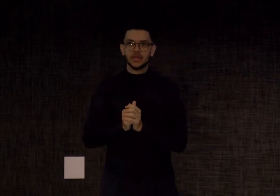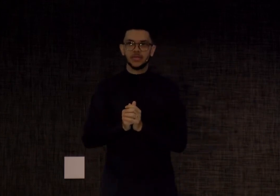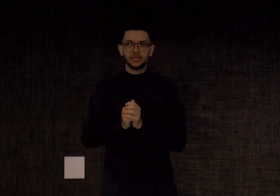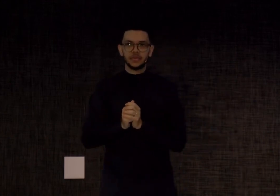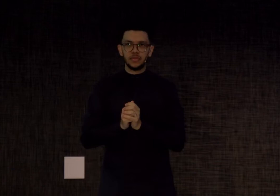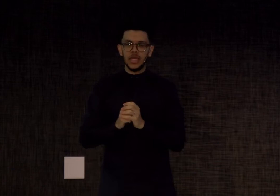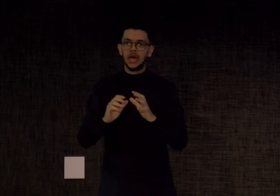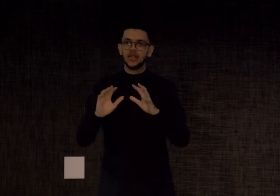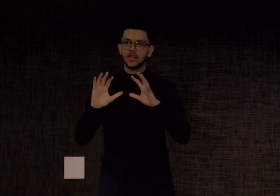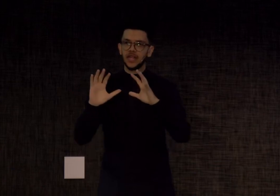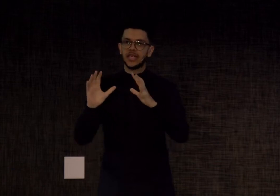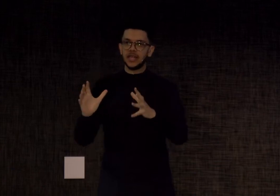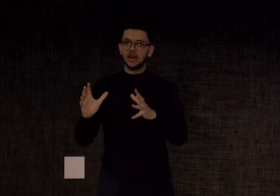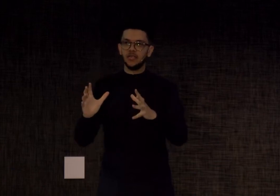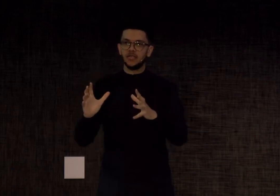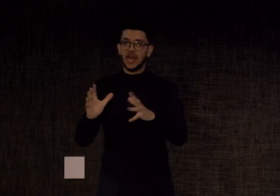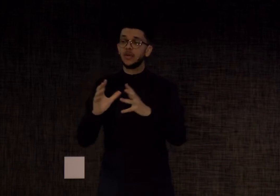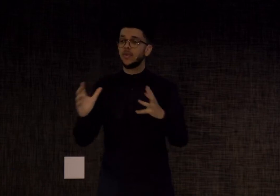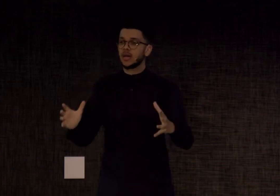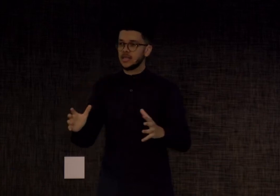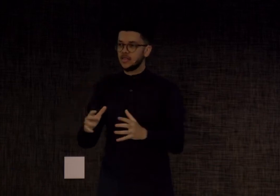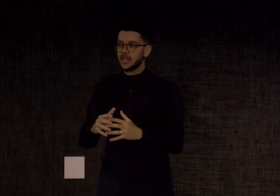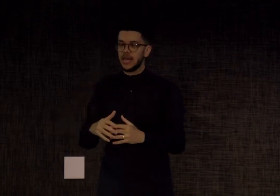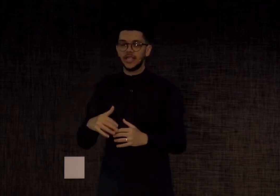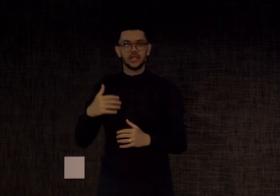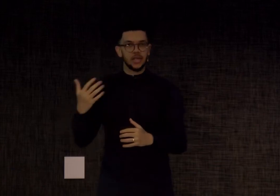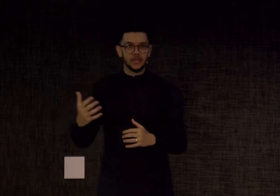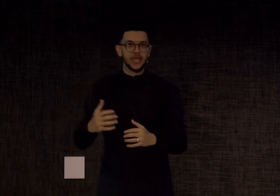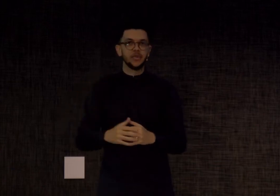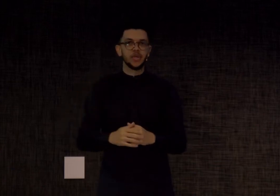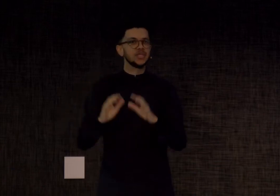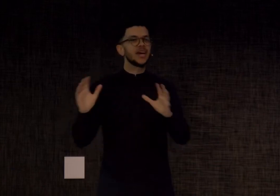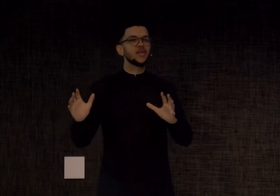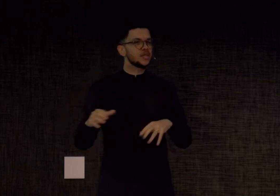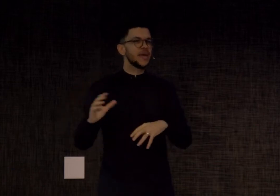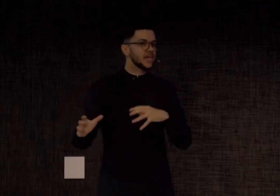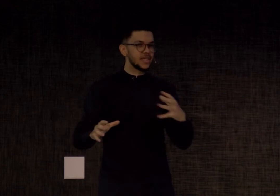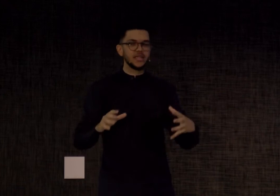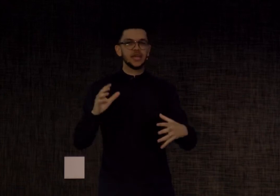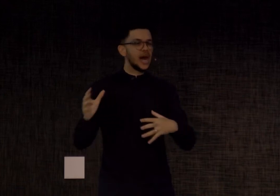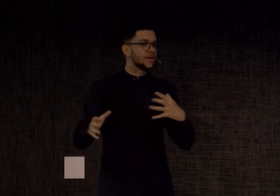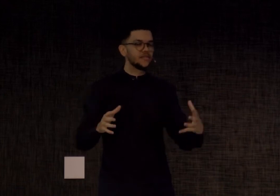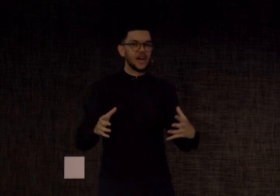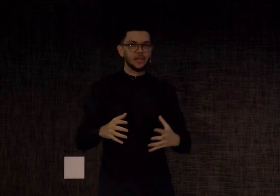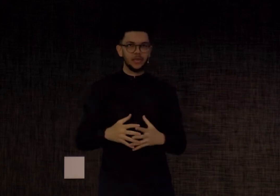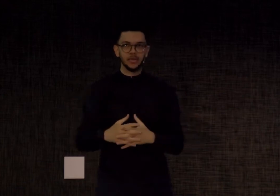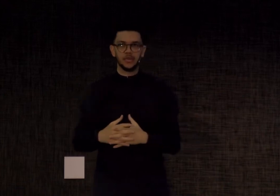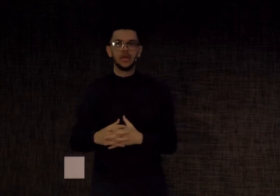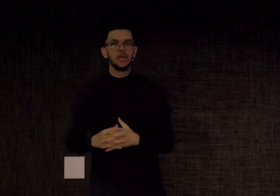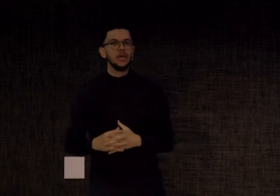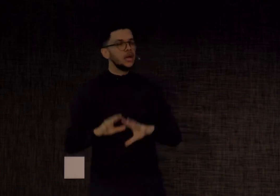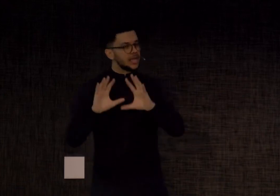report the idea of labor market deregulation as being important. In other words, making it easy to hire and fire